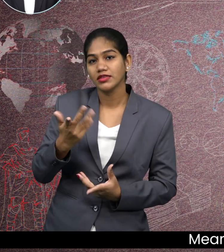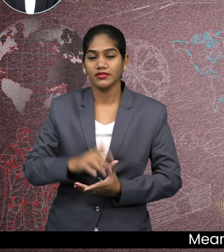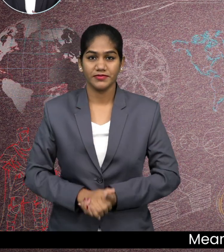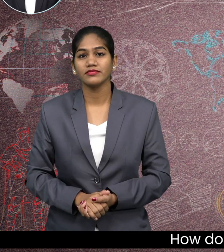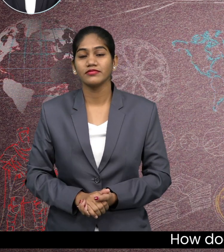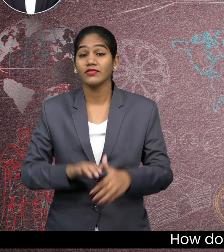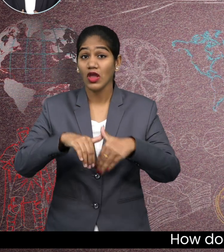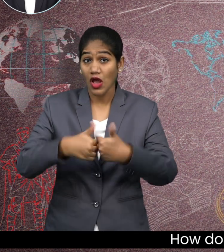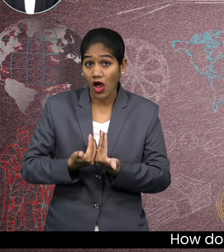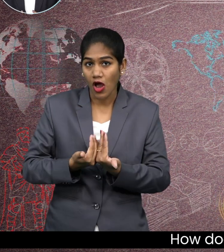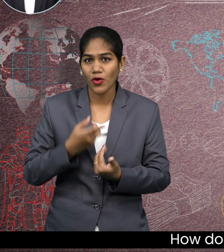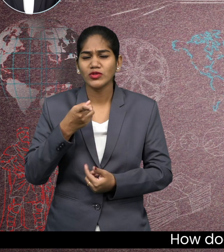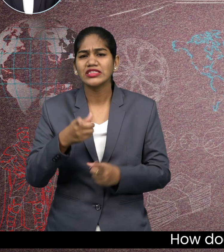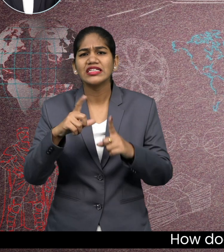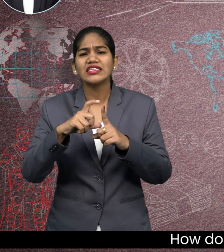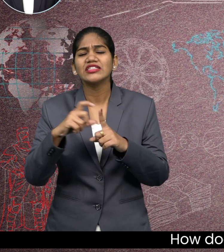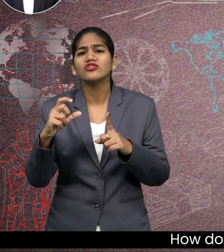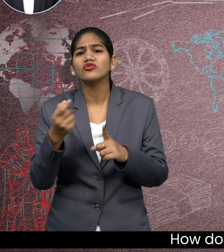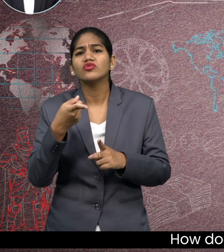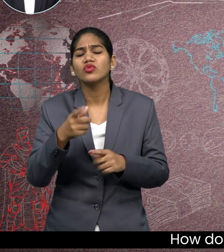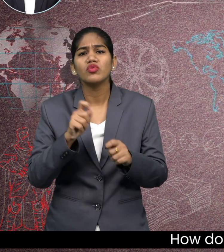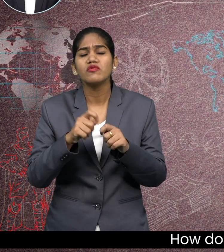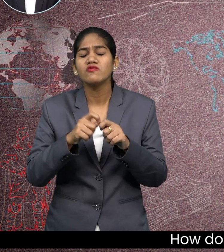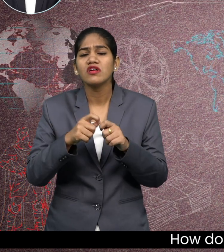How does democracy work?